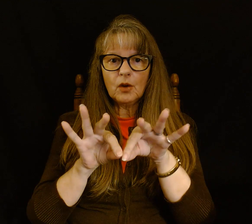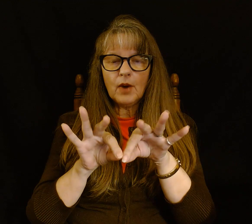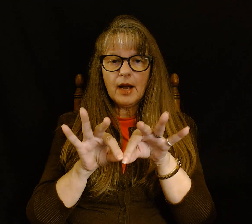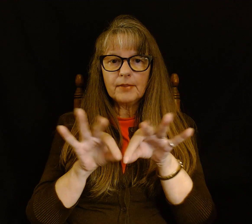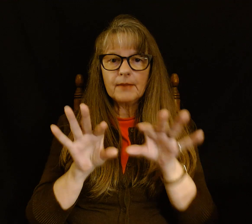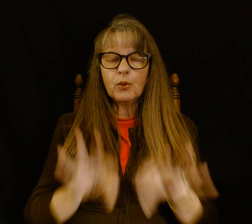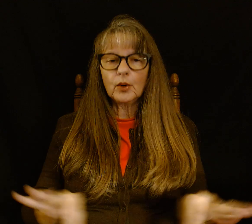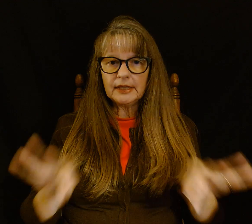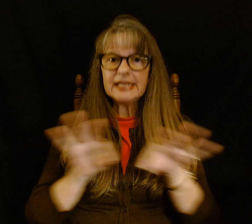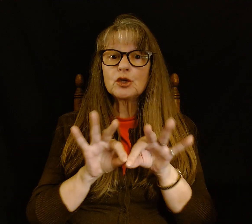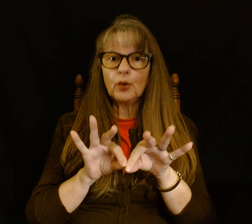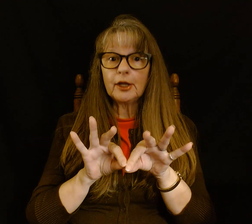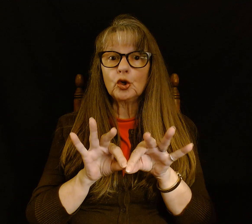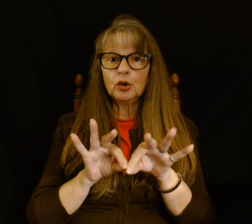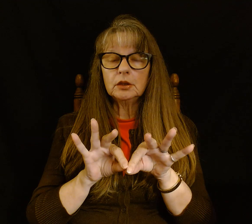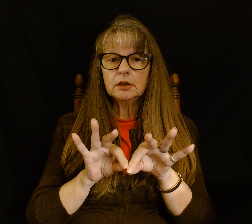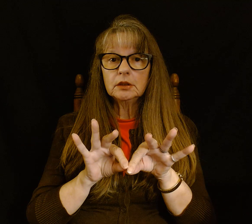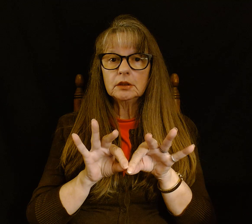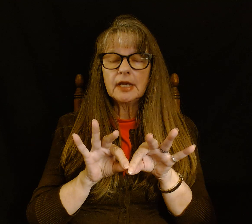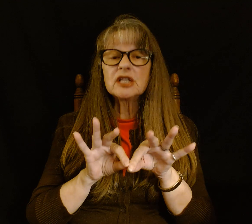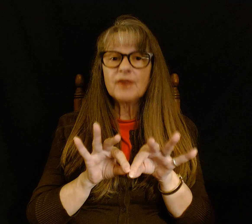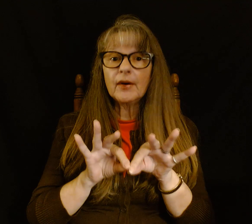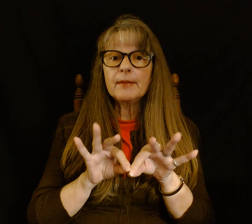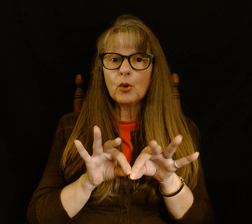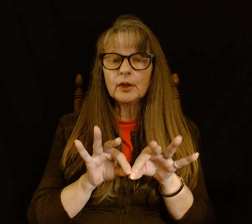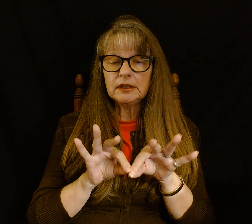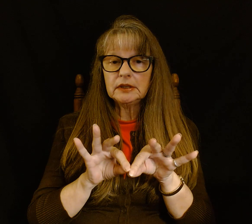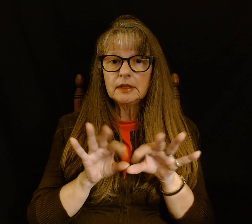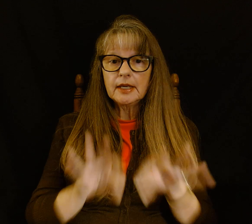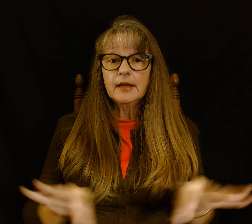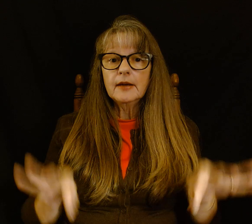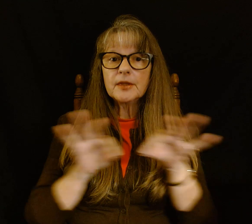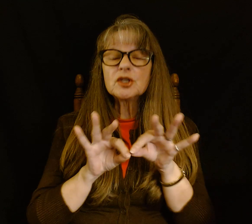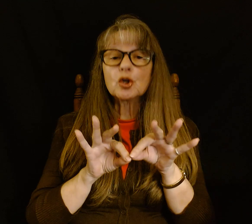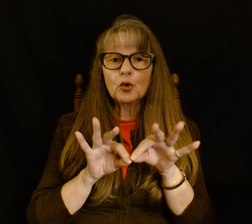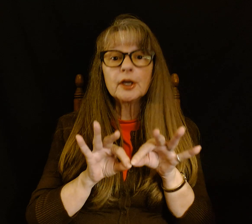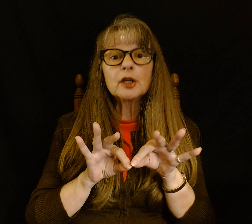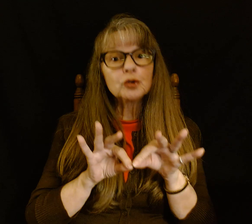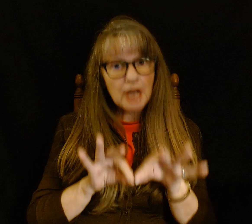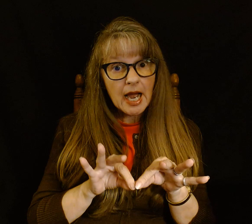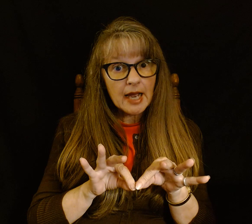up. Important. It's critical. It's very important. This is a critical time.